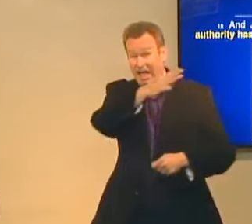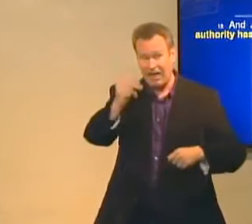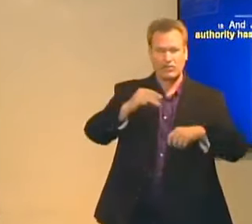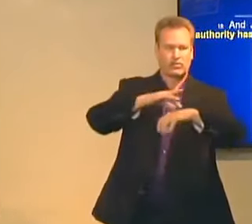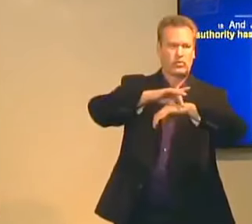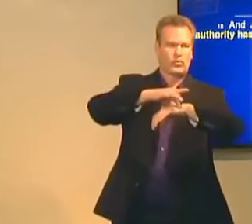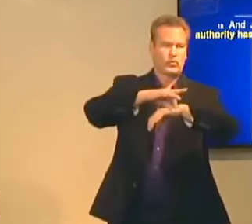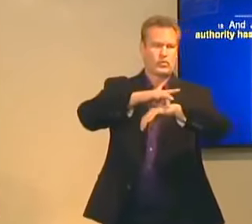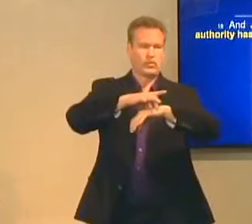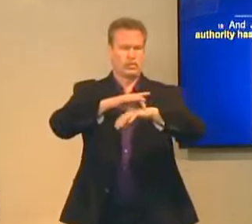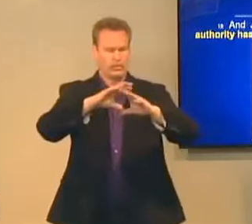And on earth.